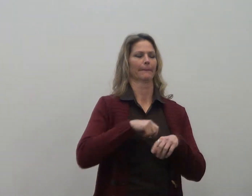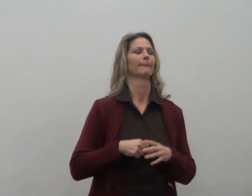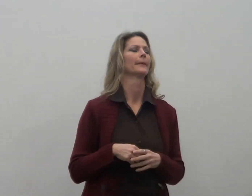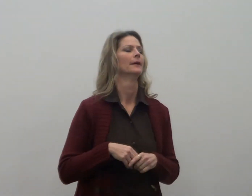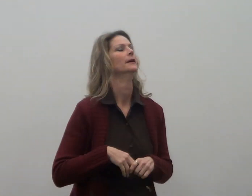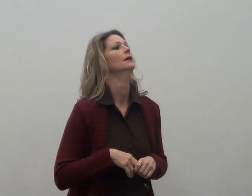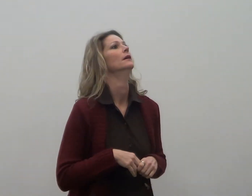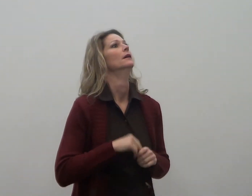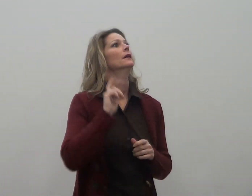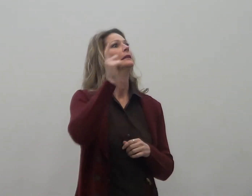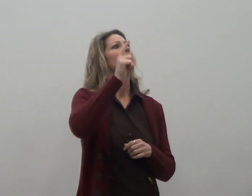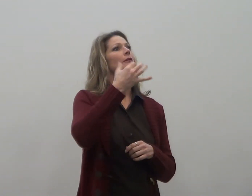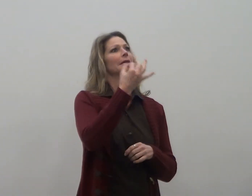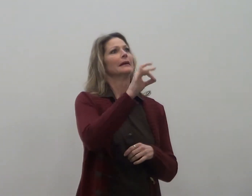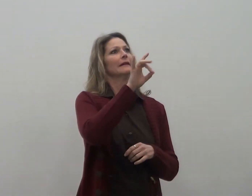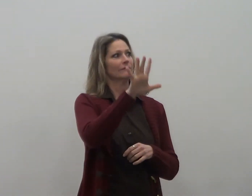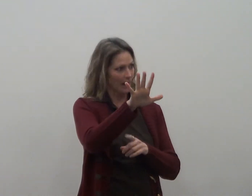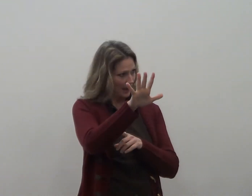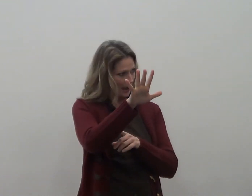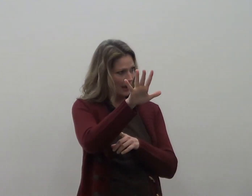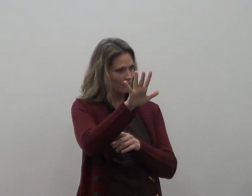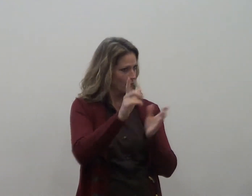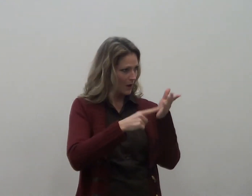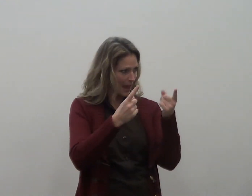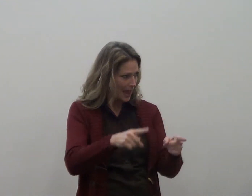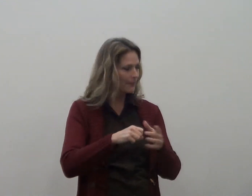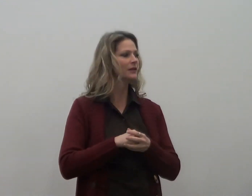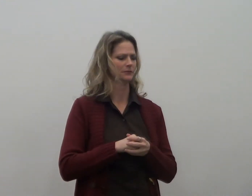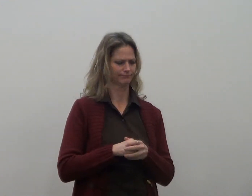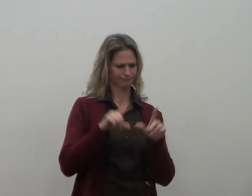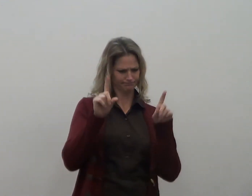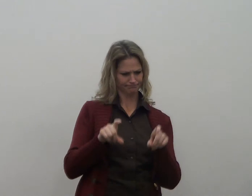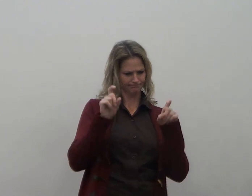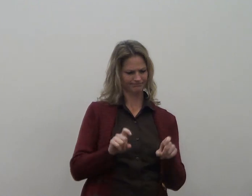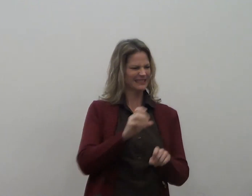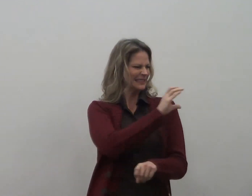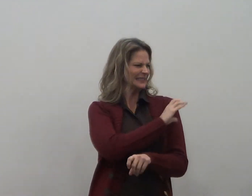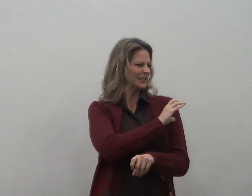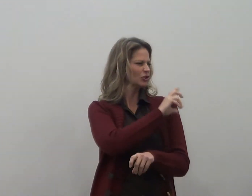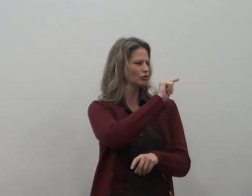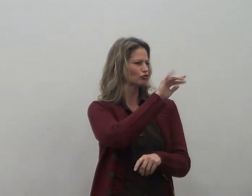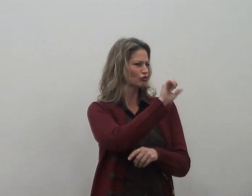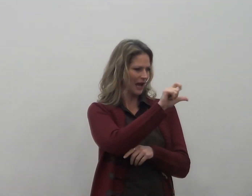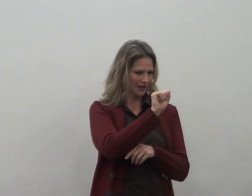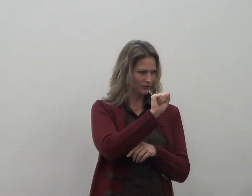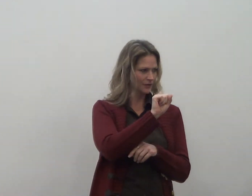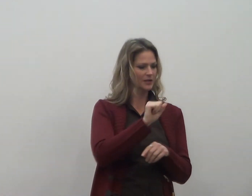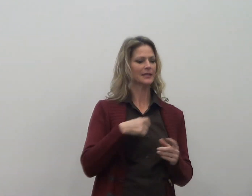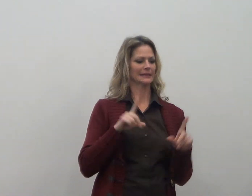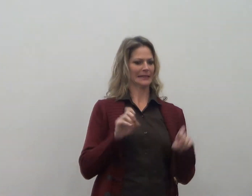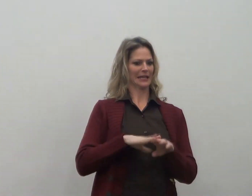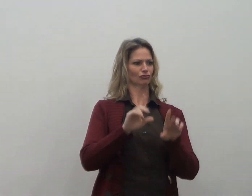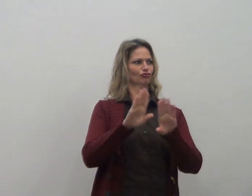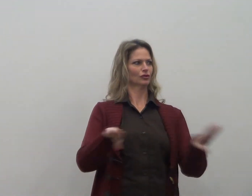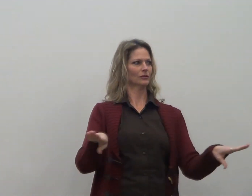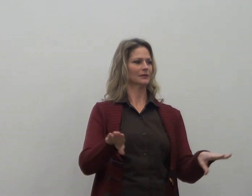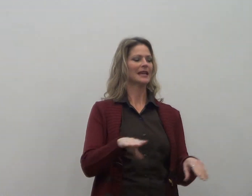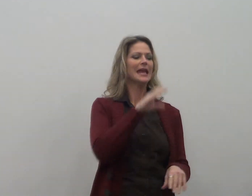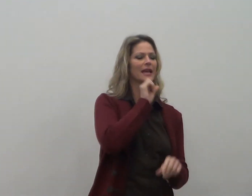By 1985, they had started clinical trials for cochlear implants on children ages 2 to 17.